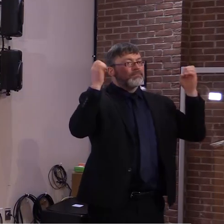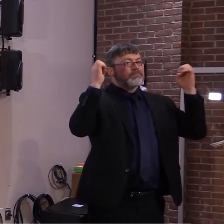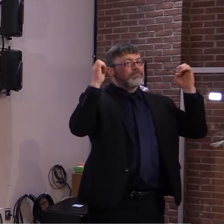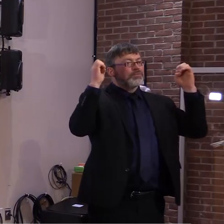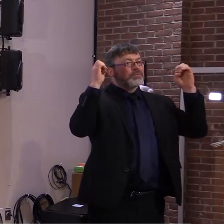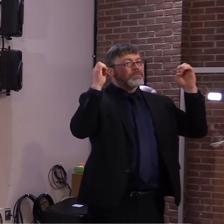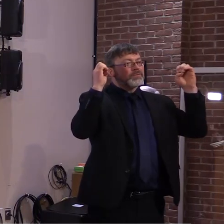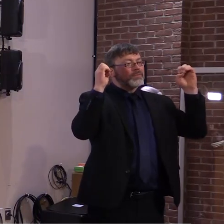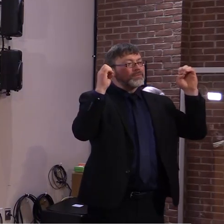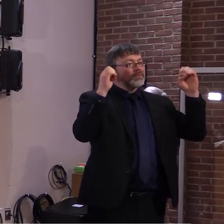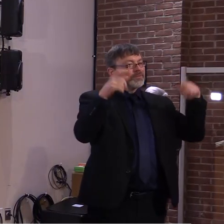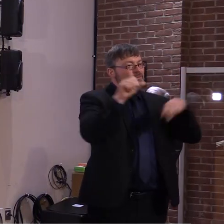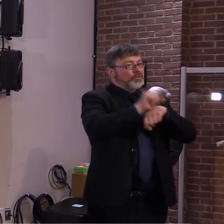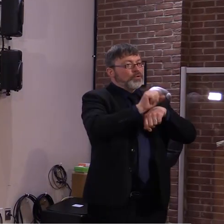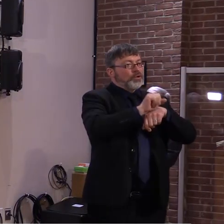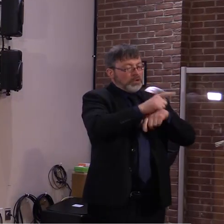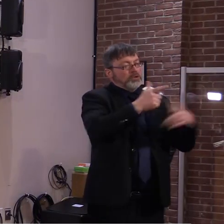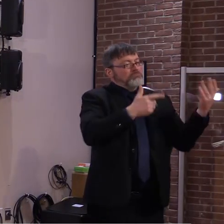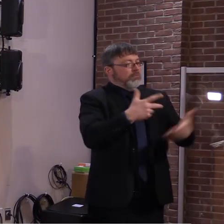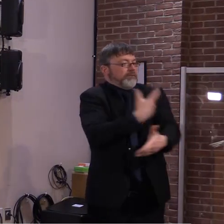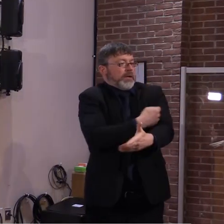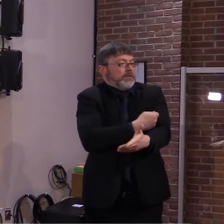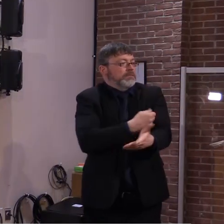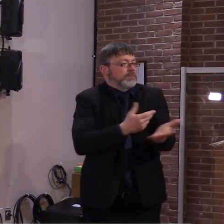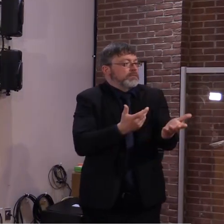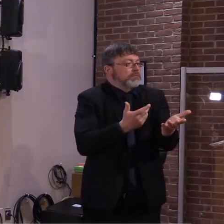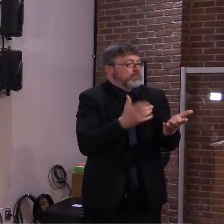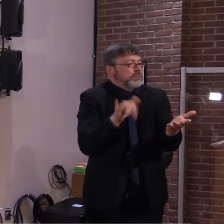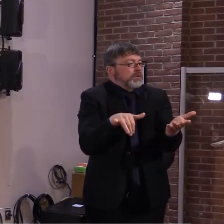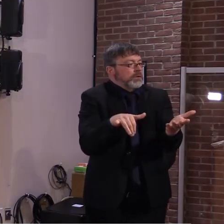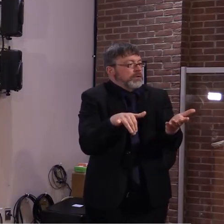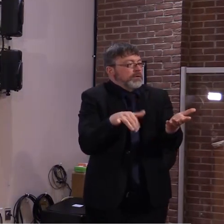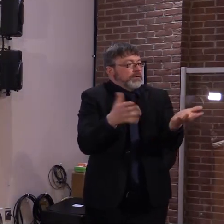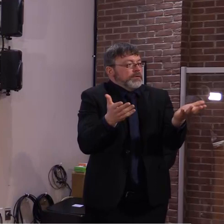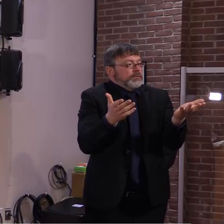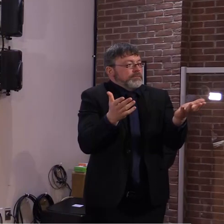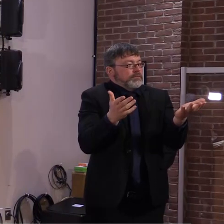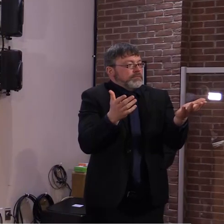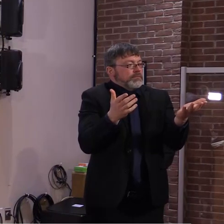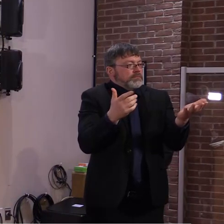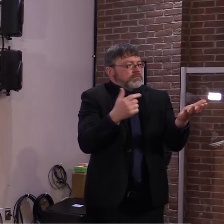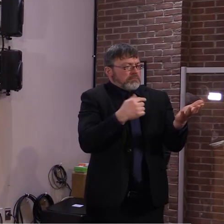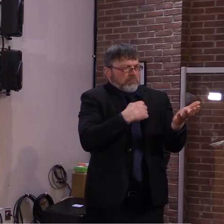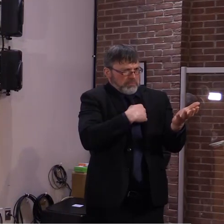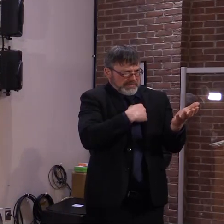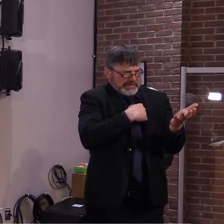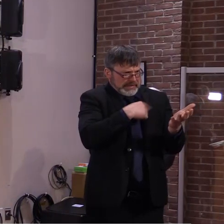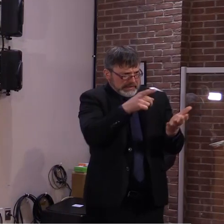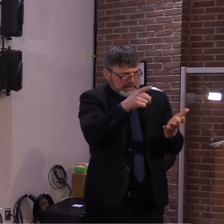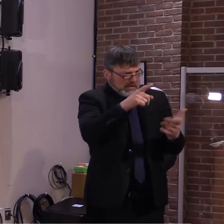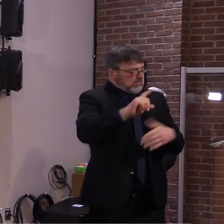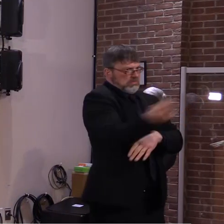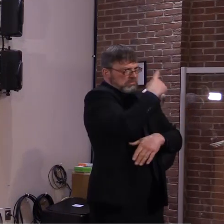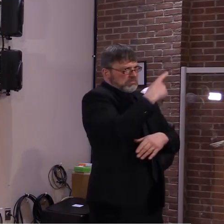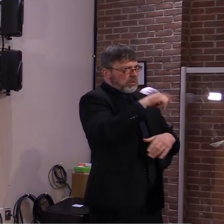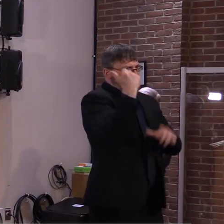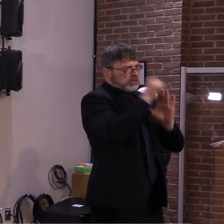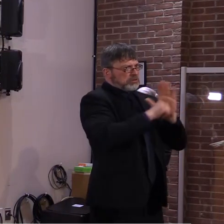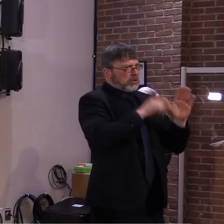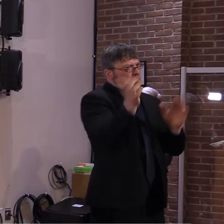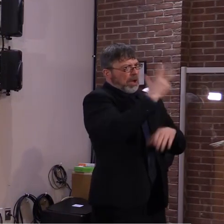we weren't going to force them to go back and travel and all the dangers incurred in that with regard to the